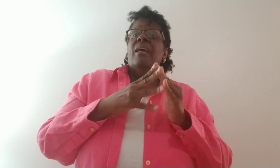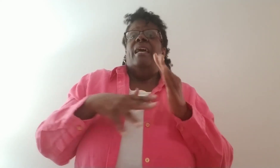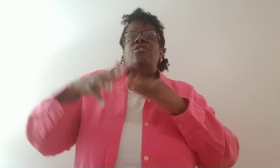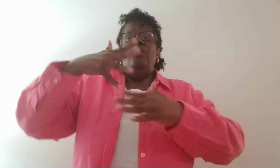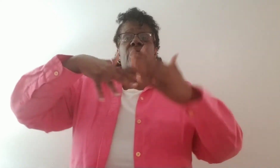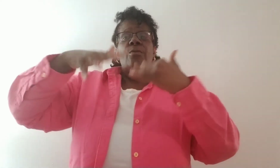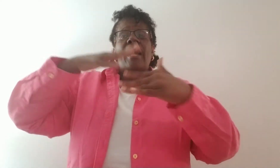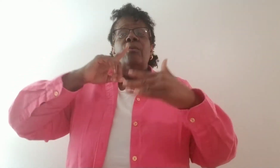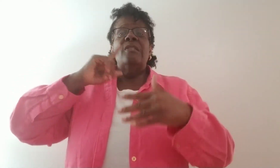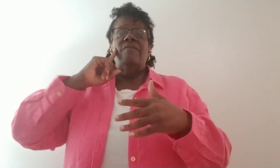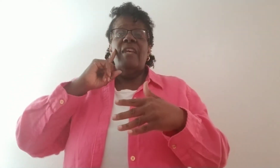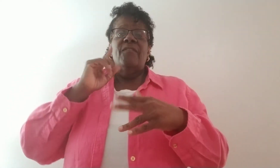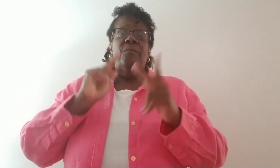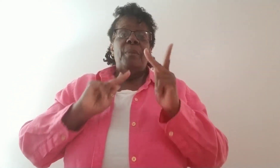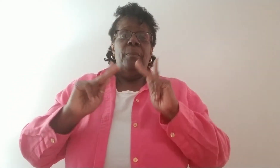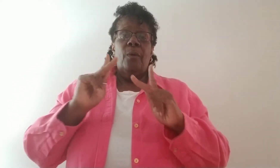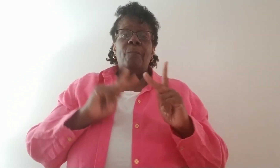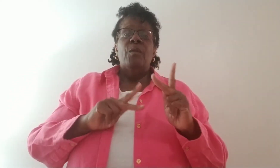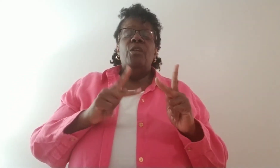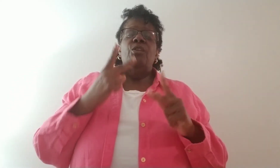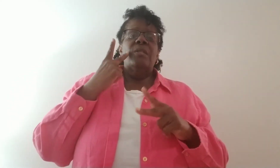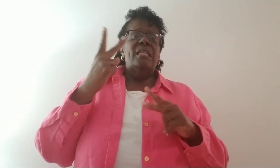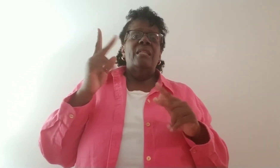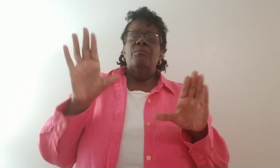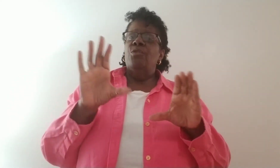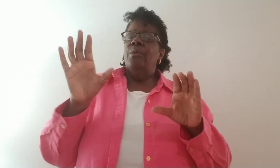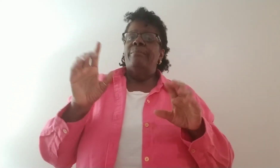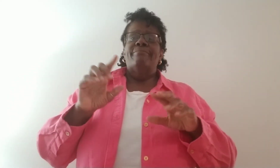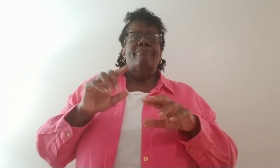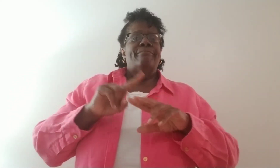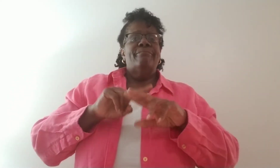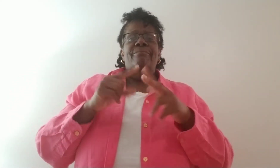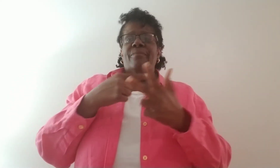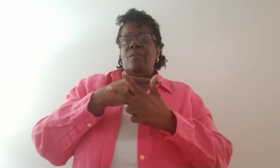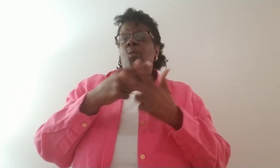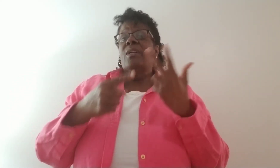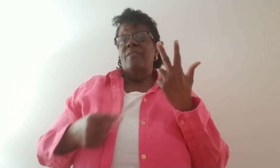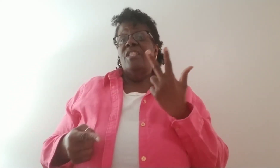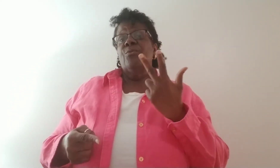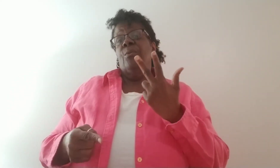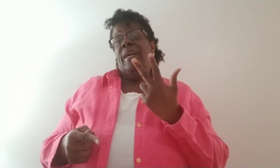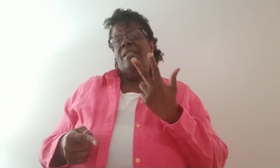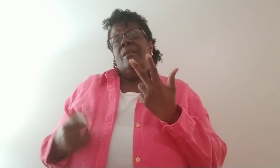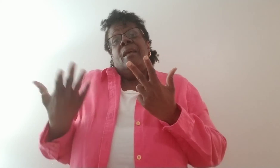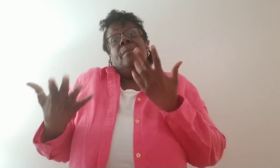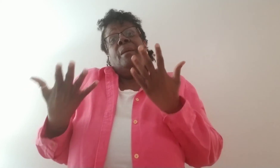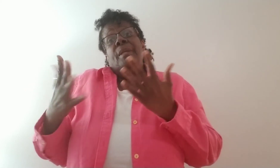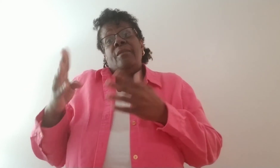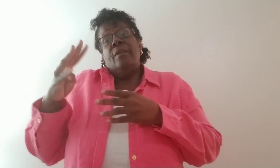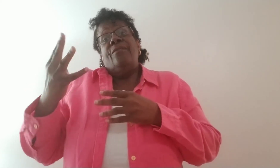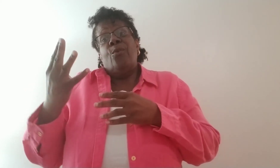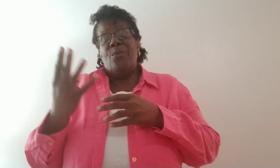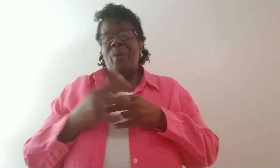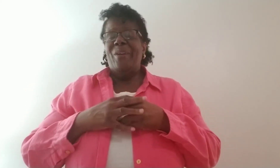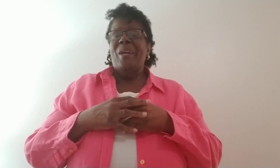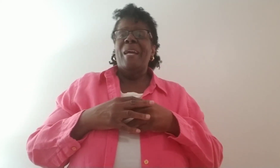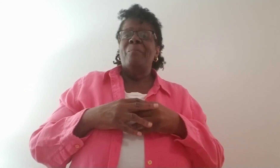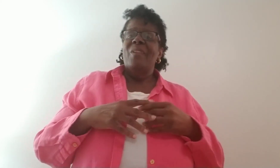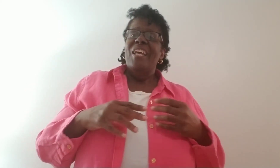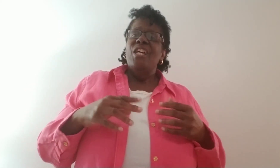As you interact with deaf people, you'll see them do it one of these three ways, and maybe even a fourth way, okay? So